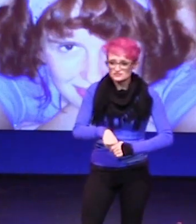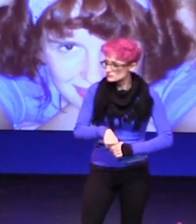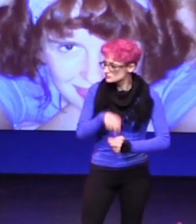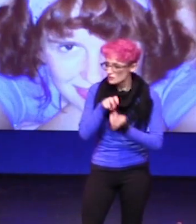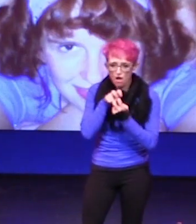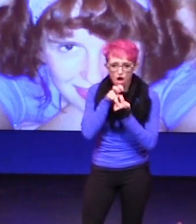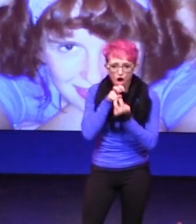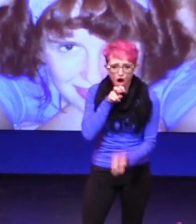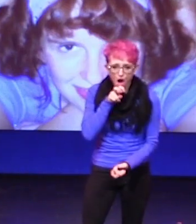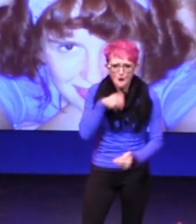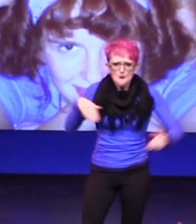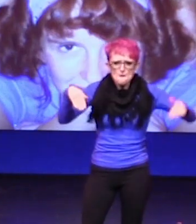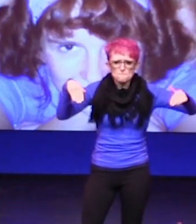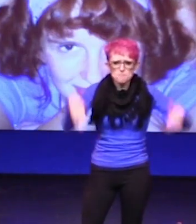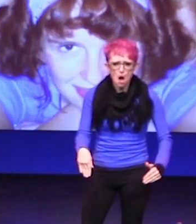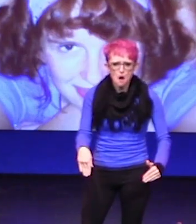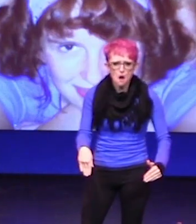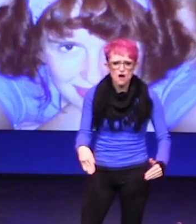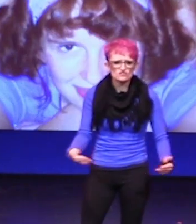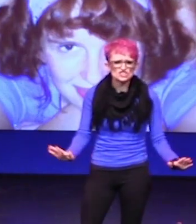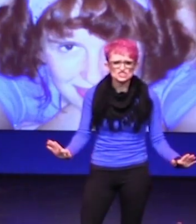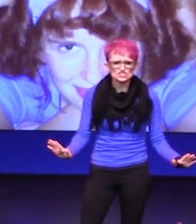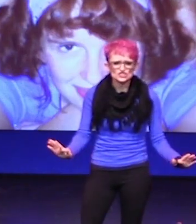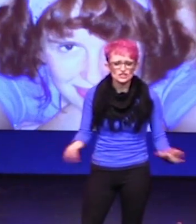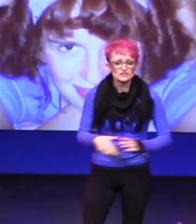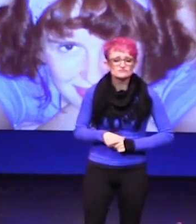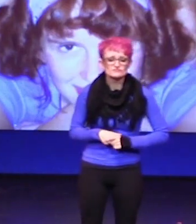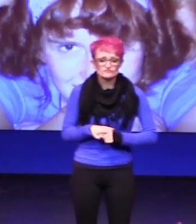And the audiologist was flabbergasted.